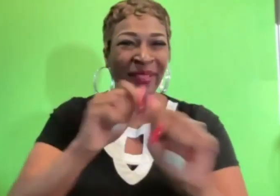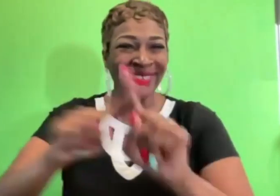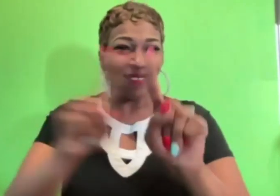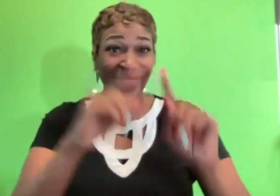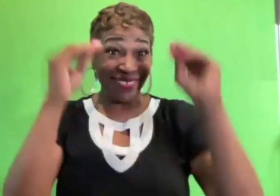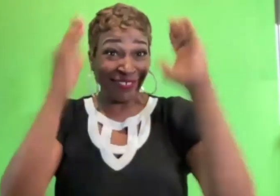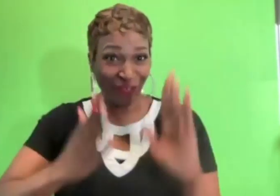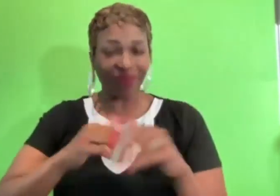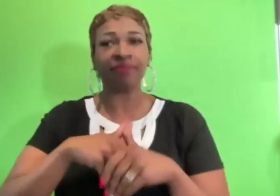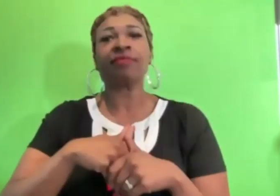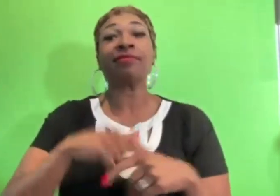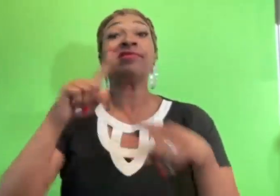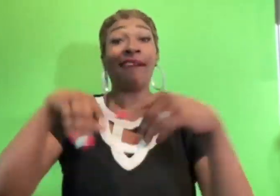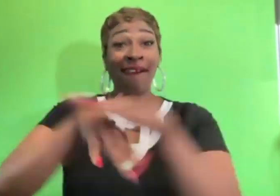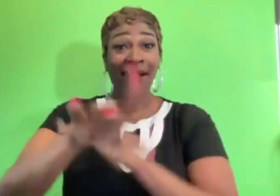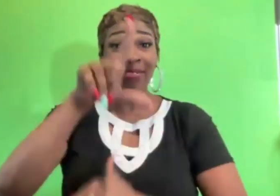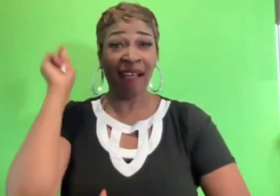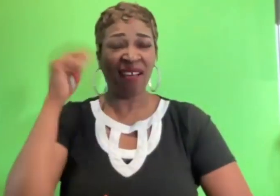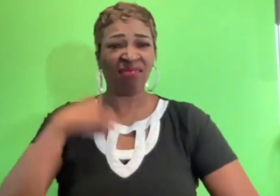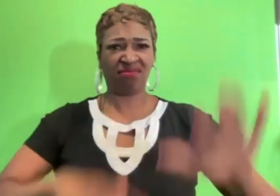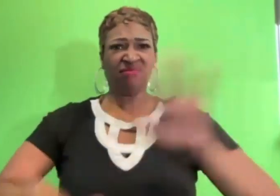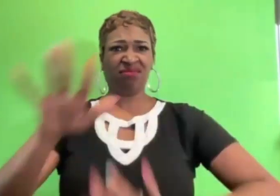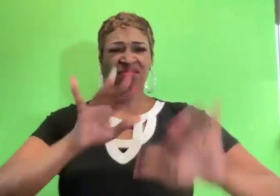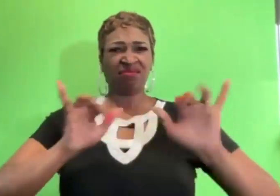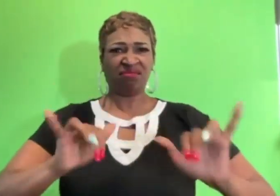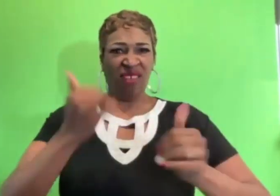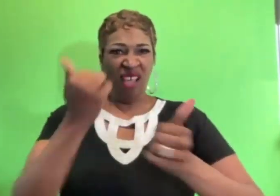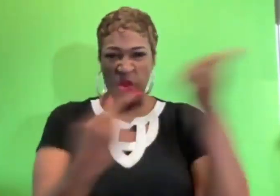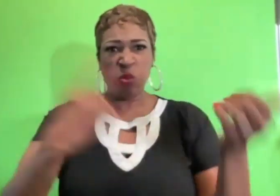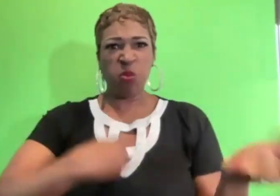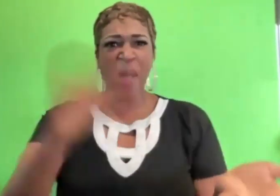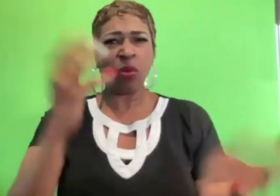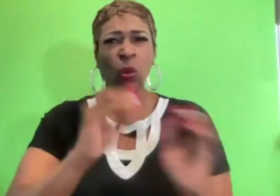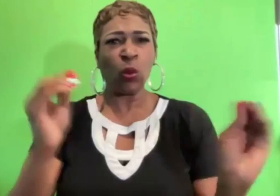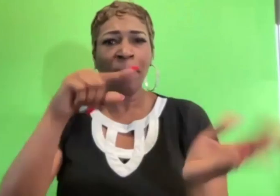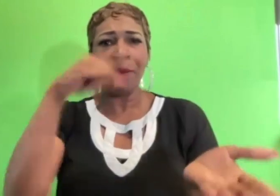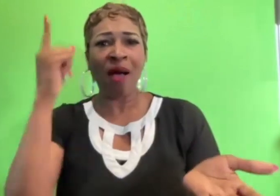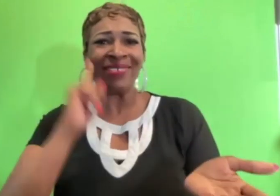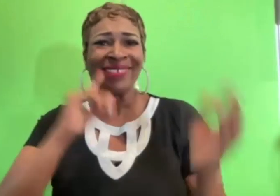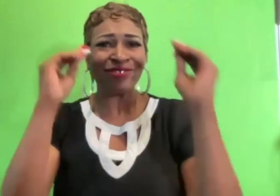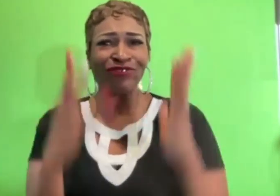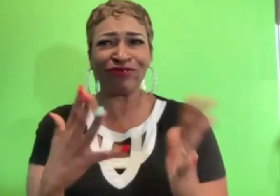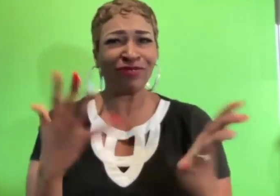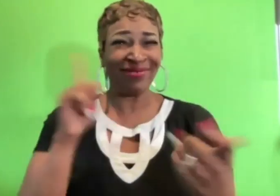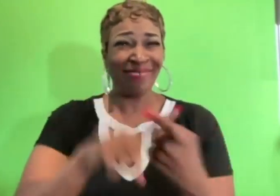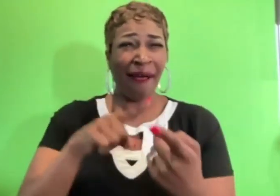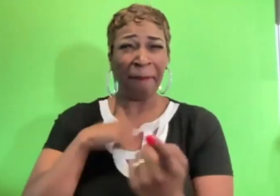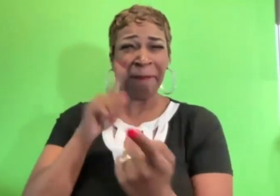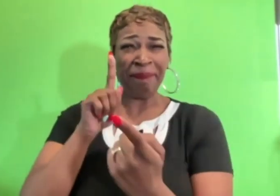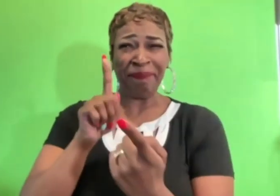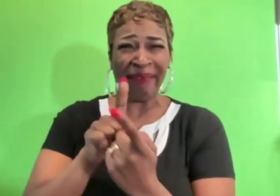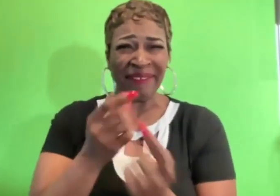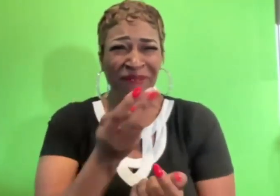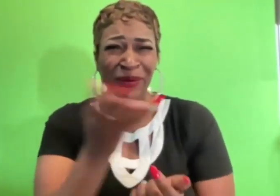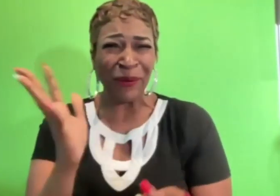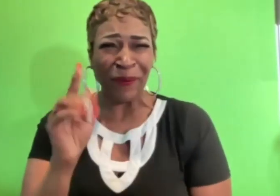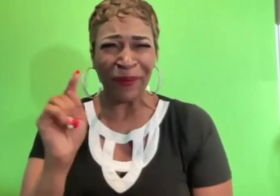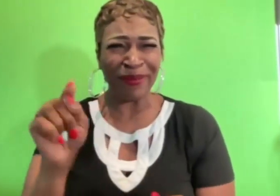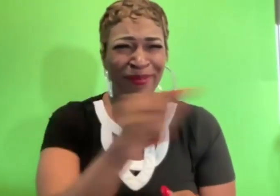And I really didn't have as much of an opportunity to connect with deaf students until I came to Gallaudet University. And I didn't see any Black